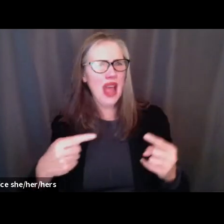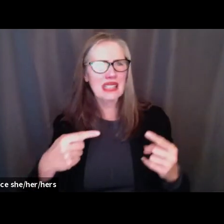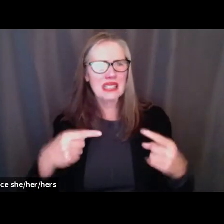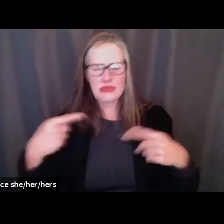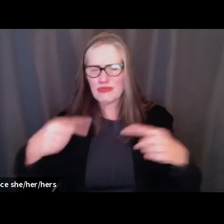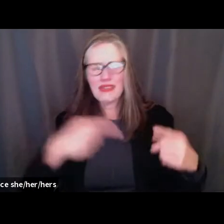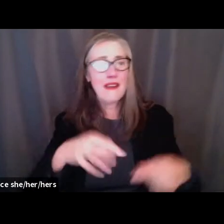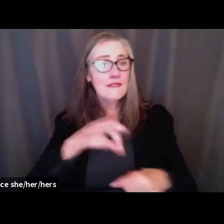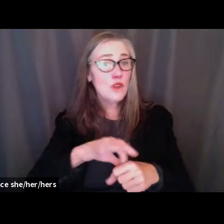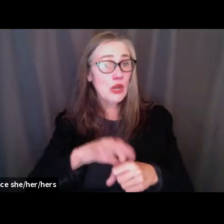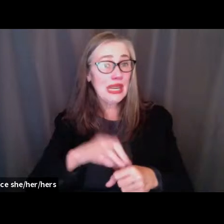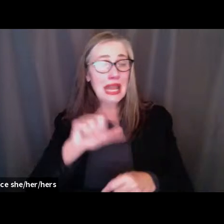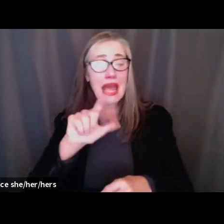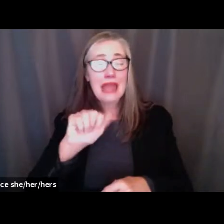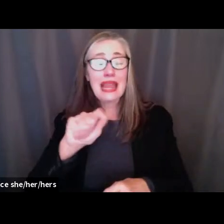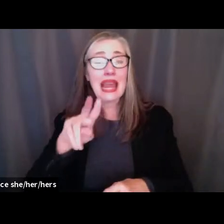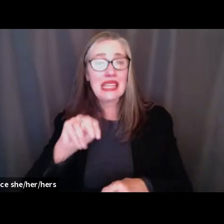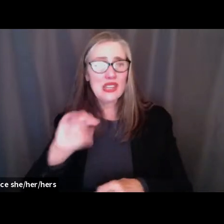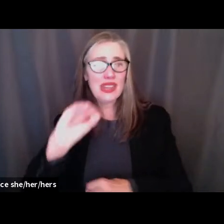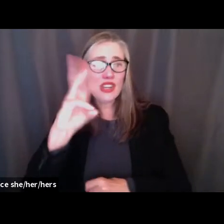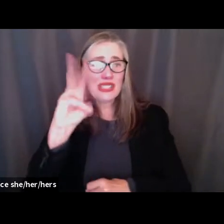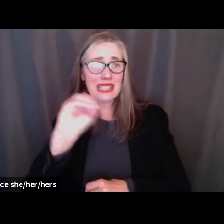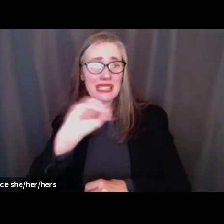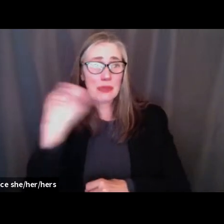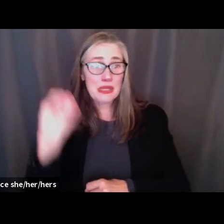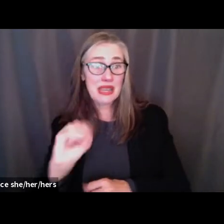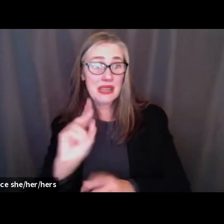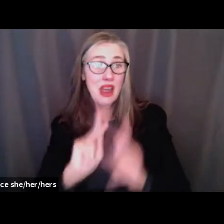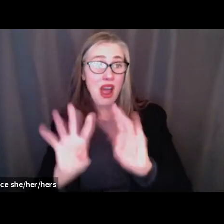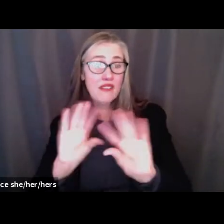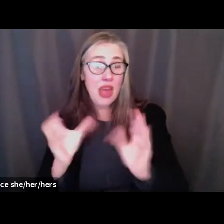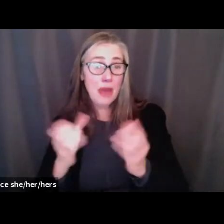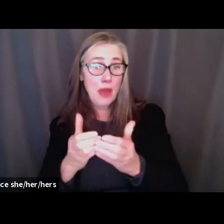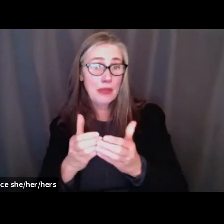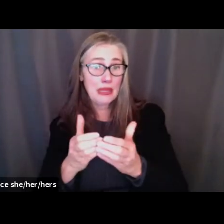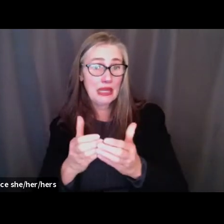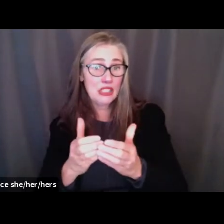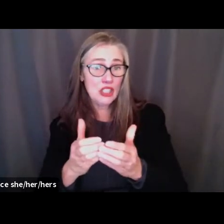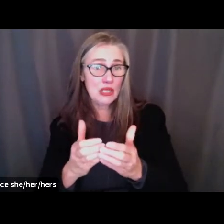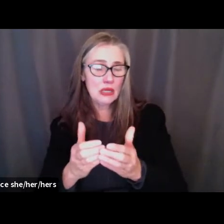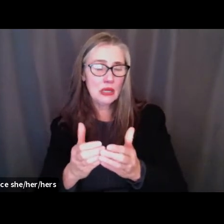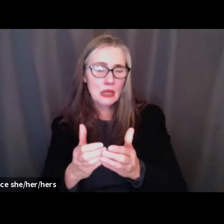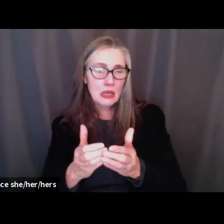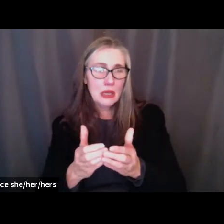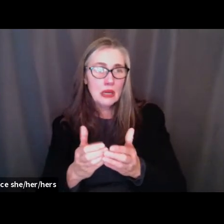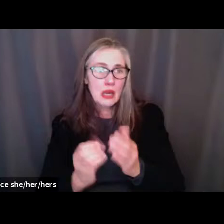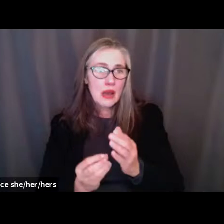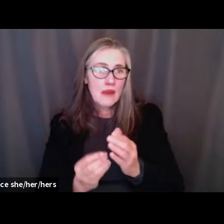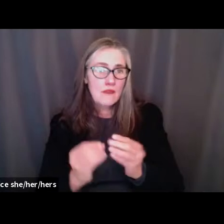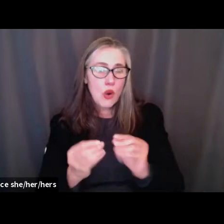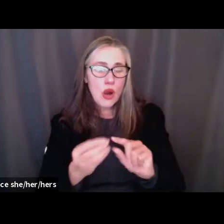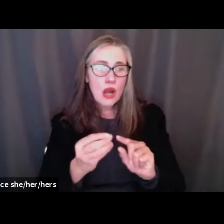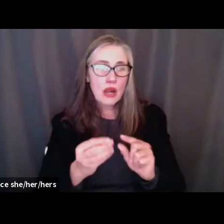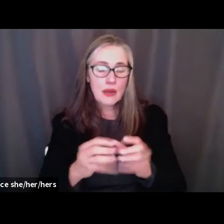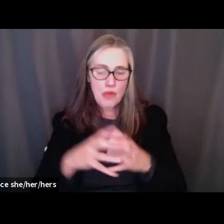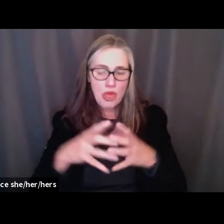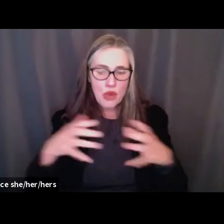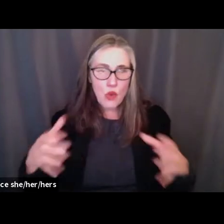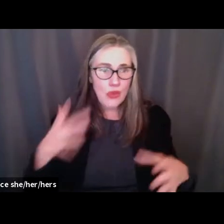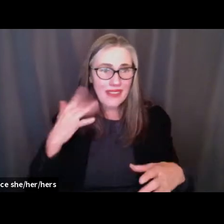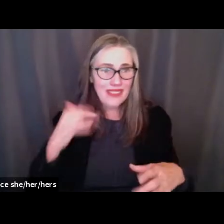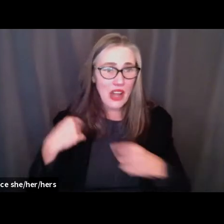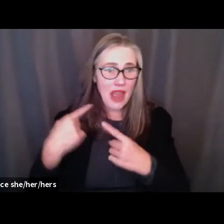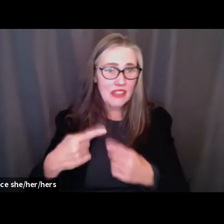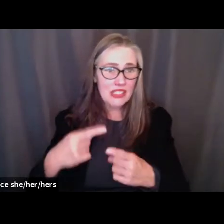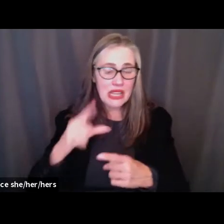Though Latinos account for 60% of the population of growth of California since 2020, there's been an